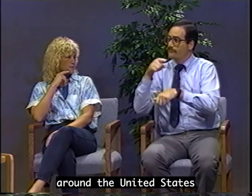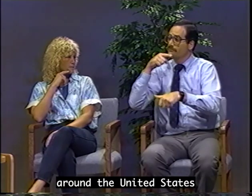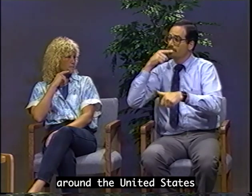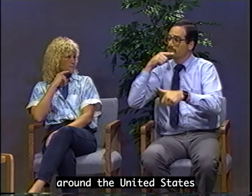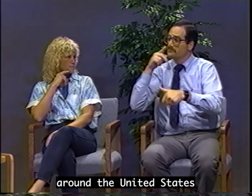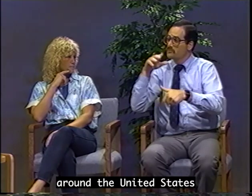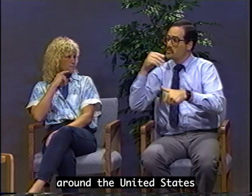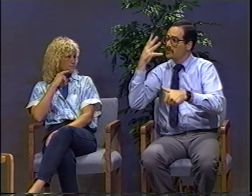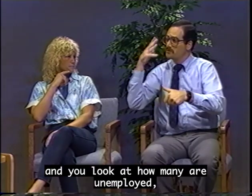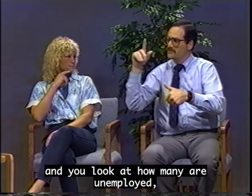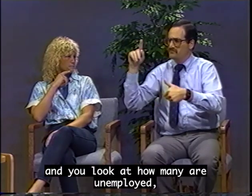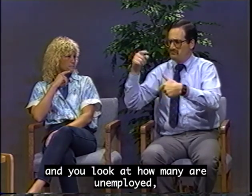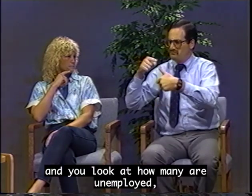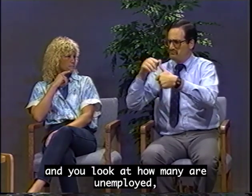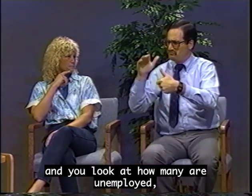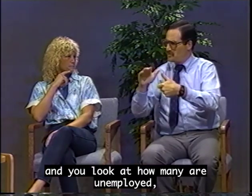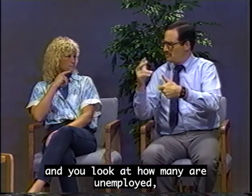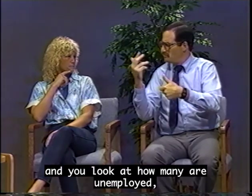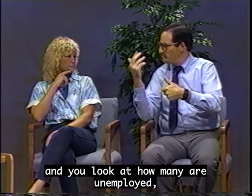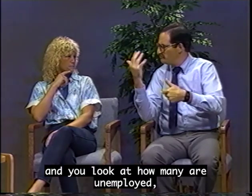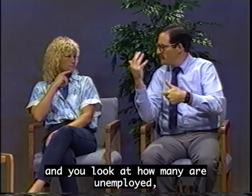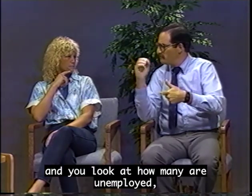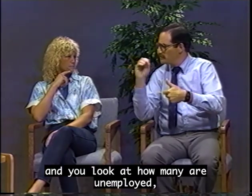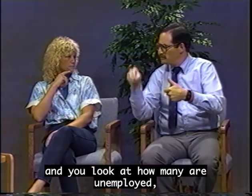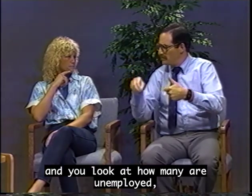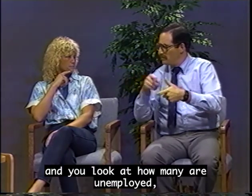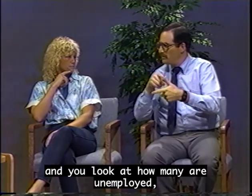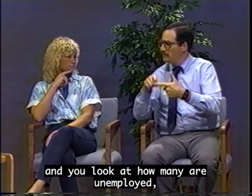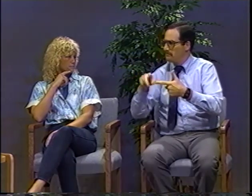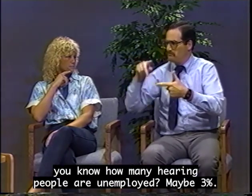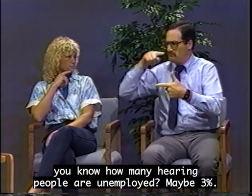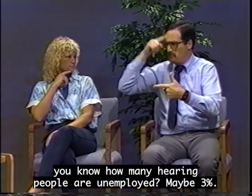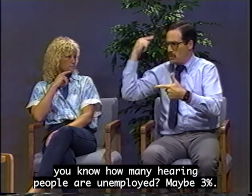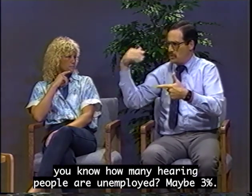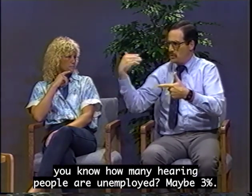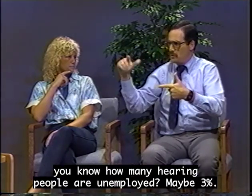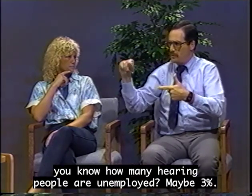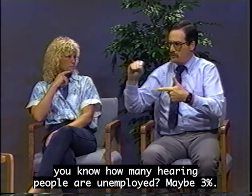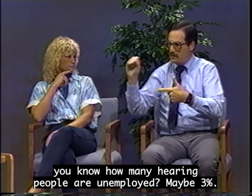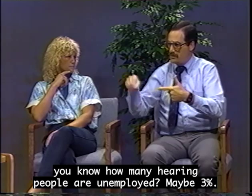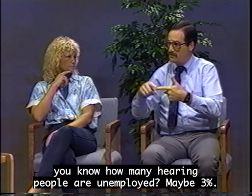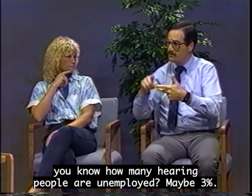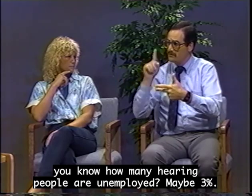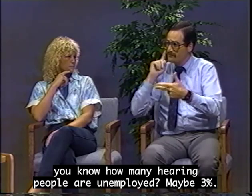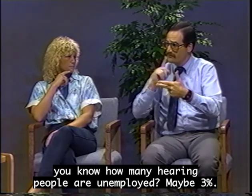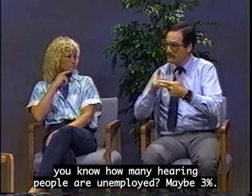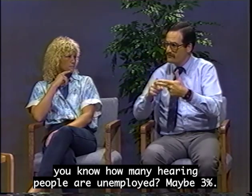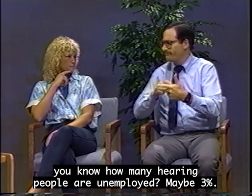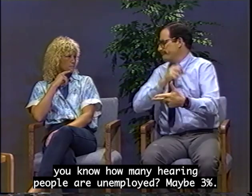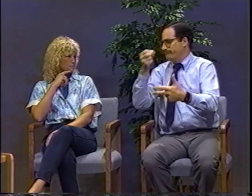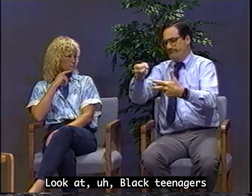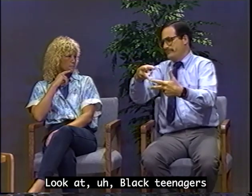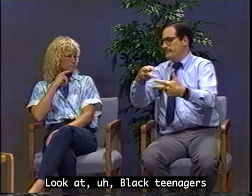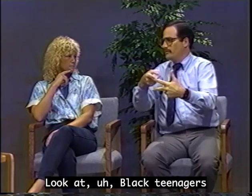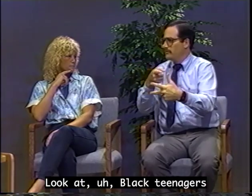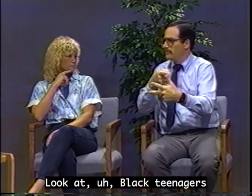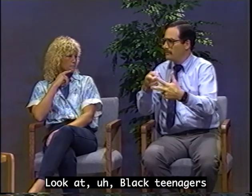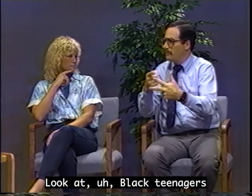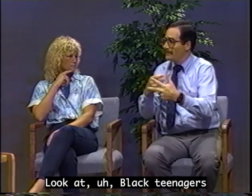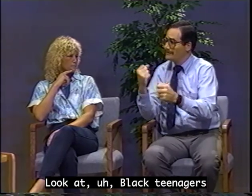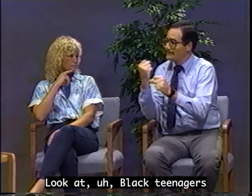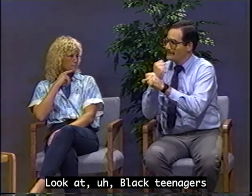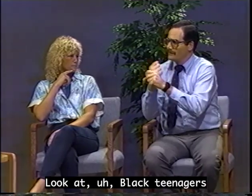around the United States, and you look at how many are unemployed, you know how many hearing people are unemployed? Maybe 3%. You look